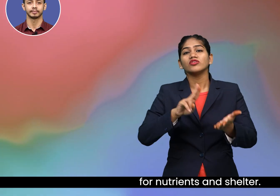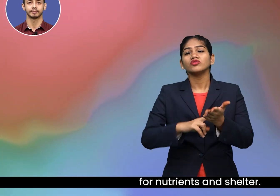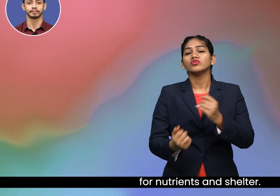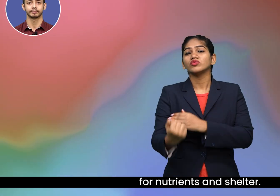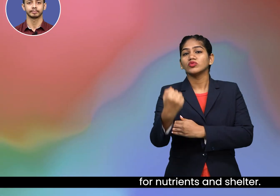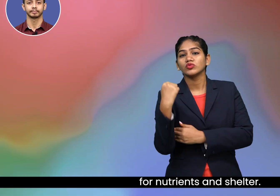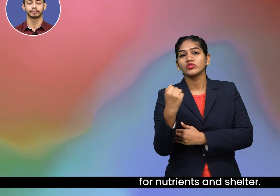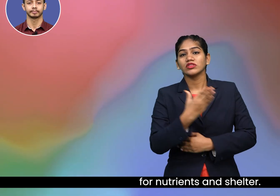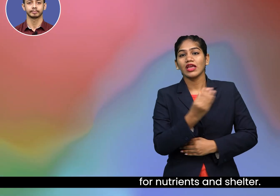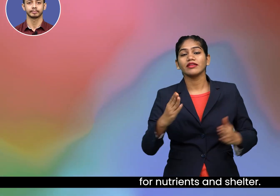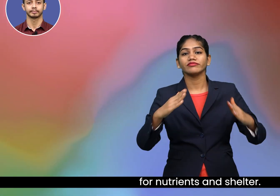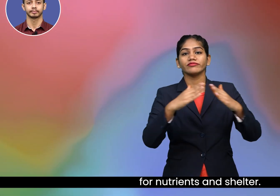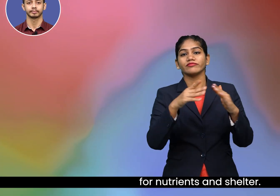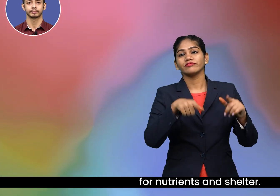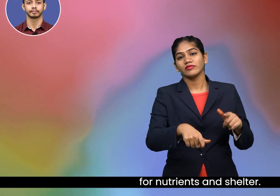shelter.